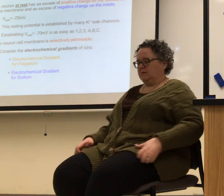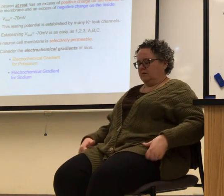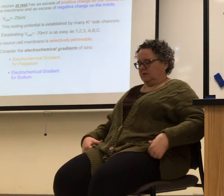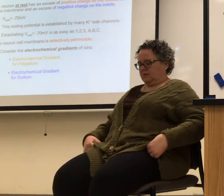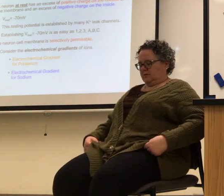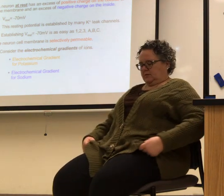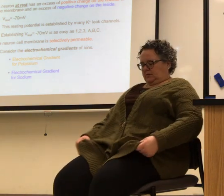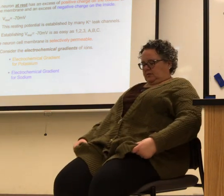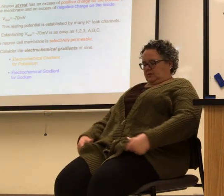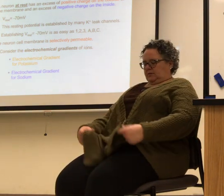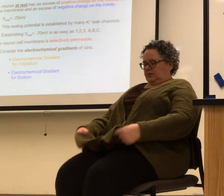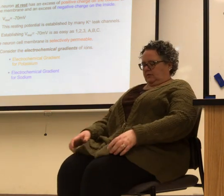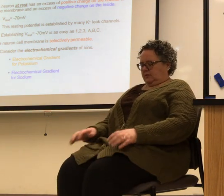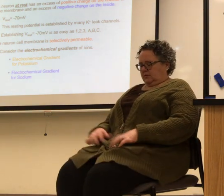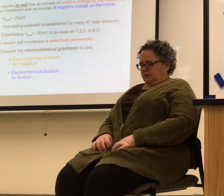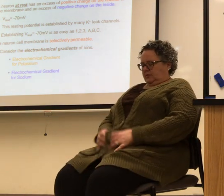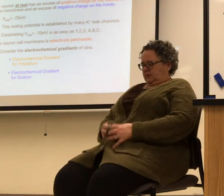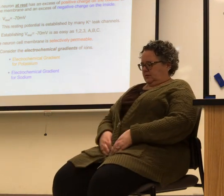ATPase